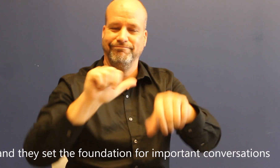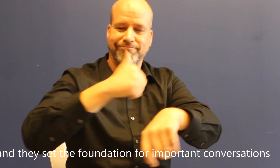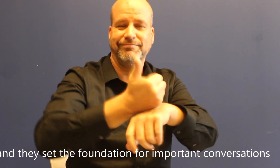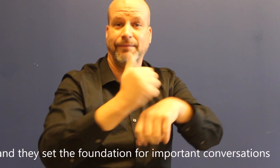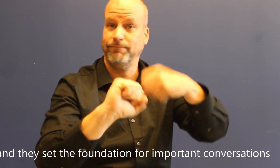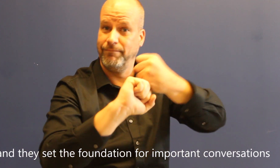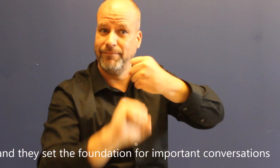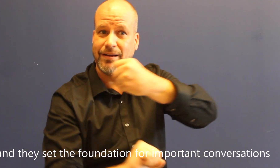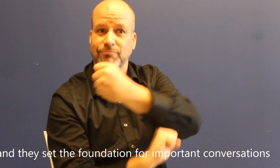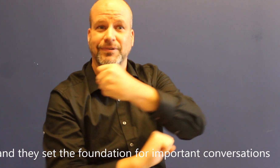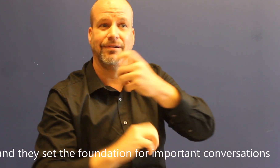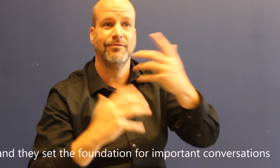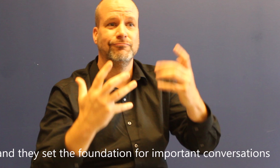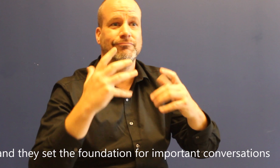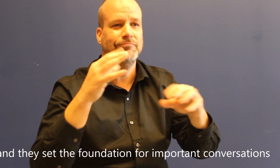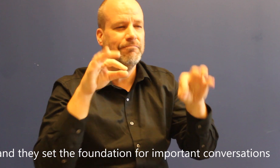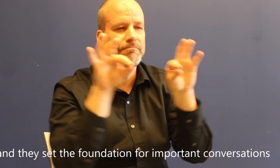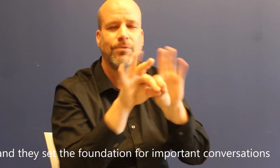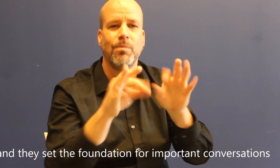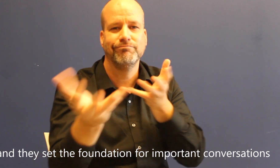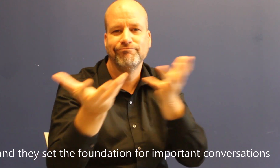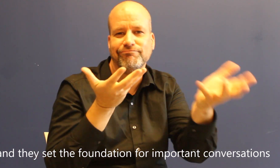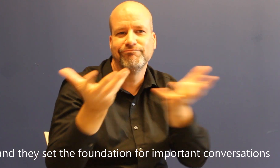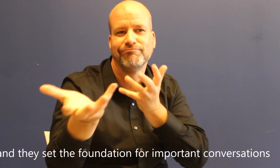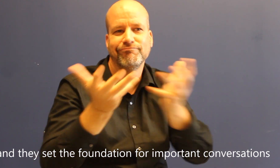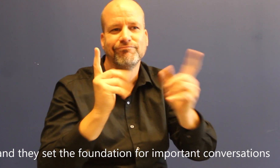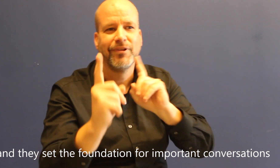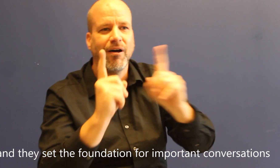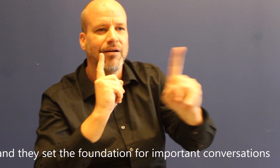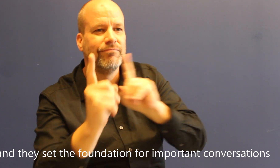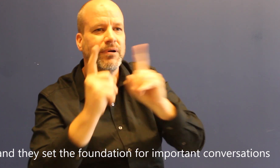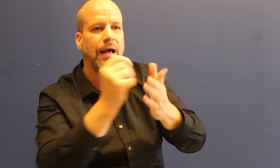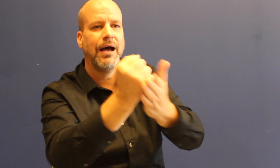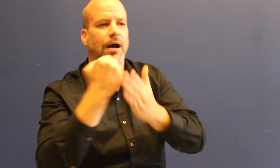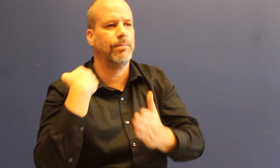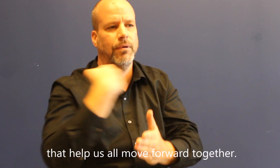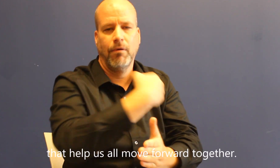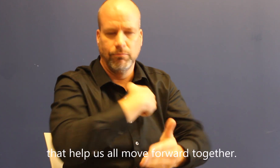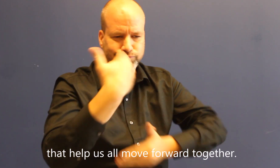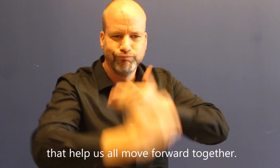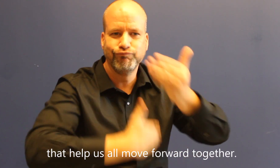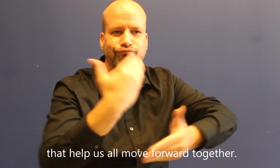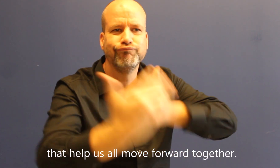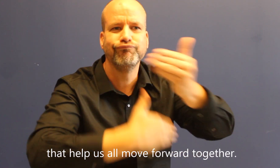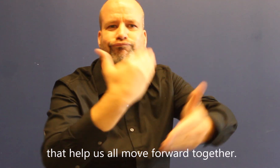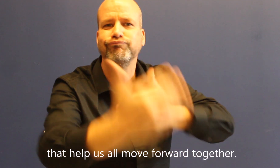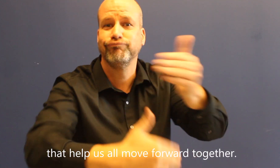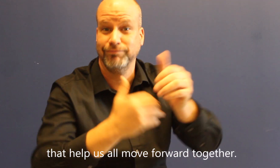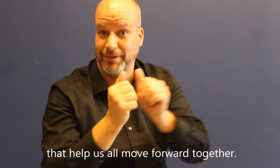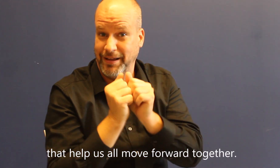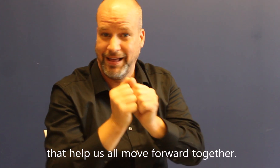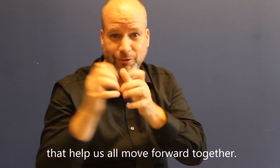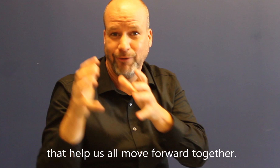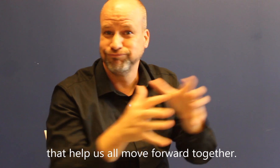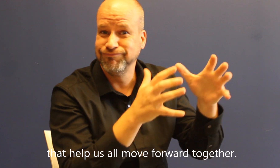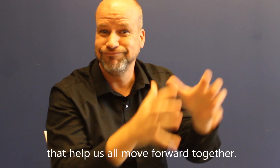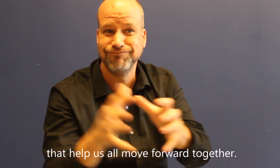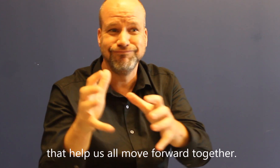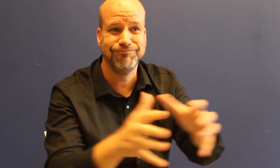And they set the foundation for important conversations that help us all move forward together.